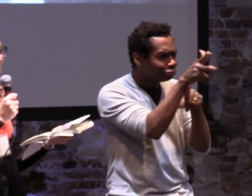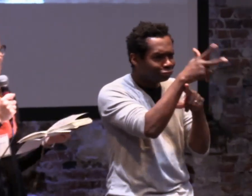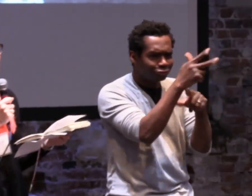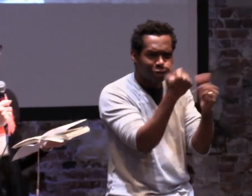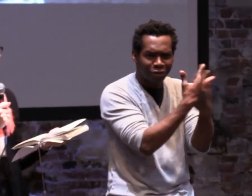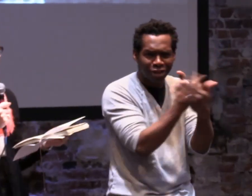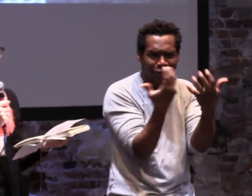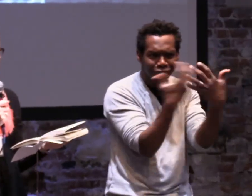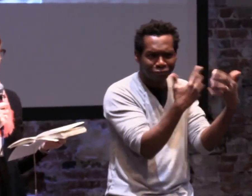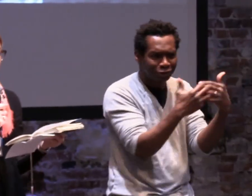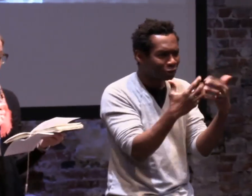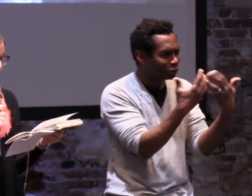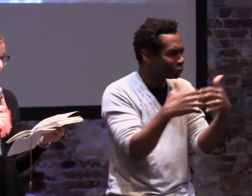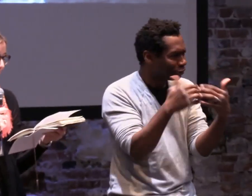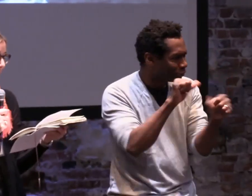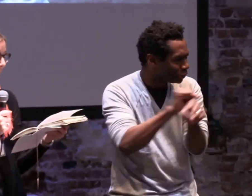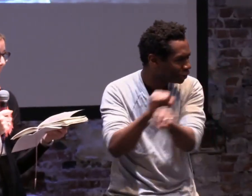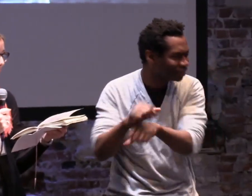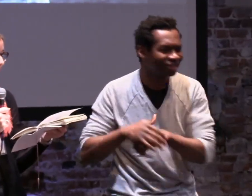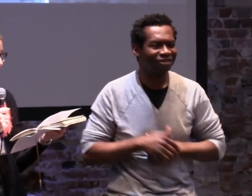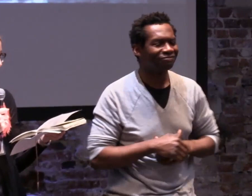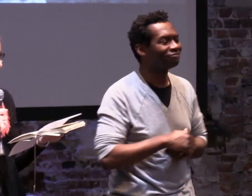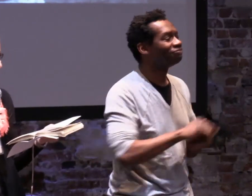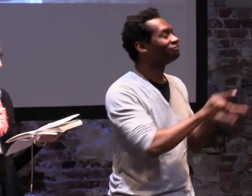Latinx Theater Commons producer Abigail Vega.